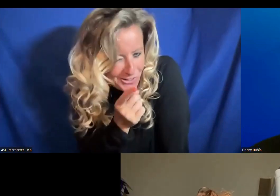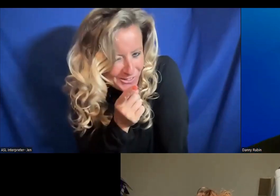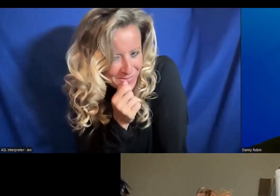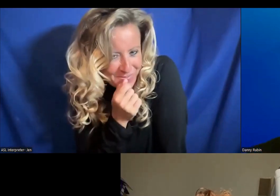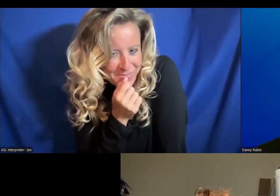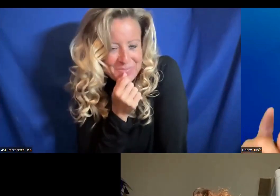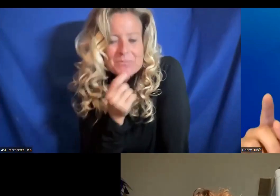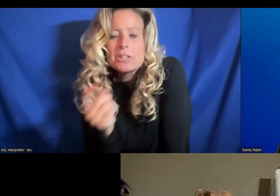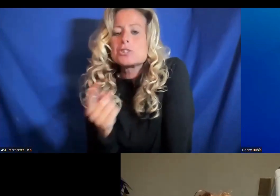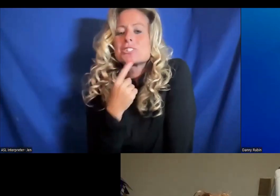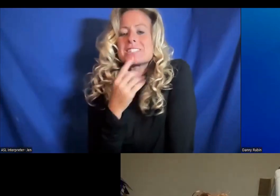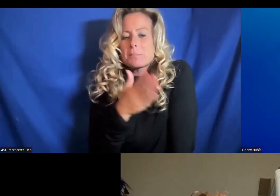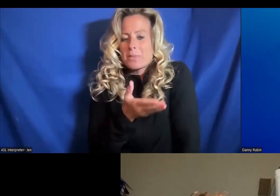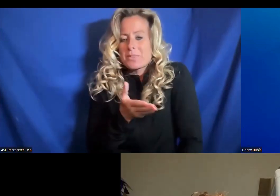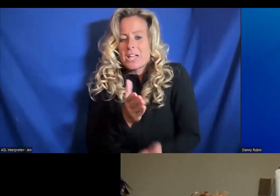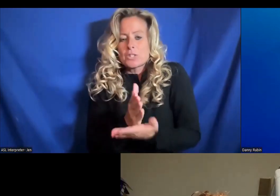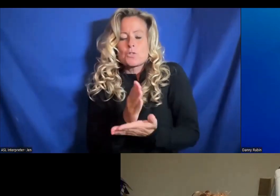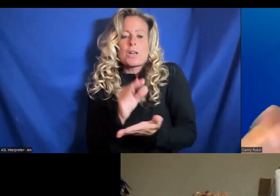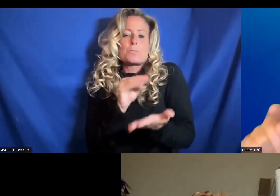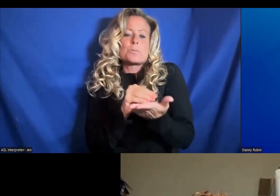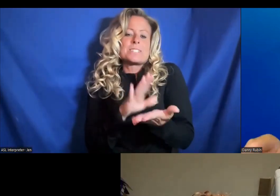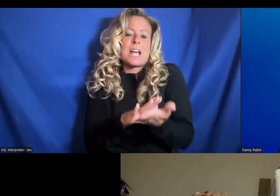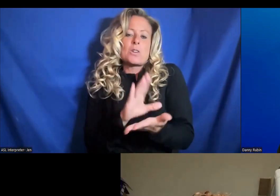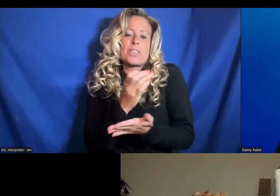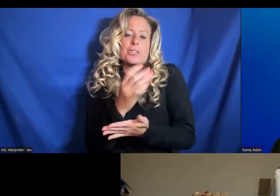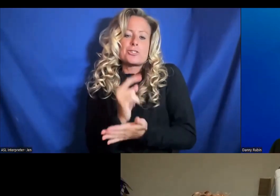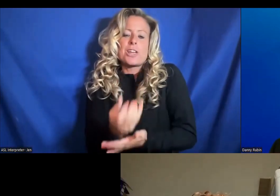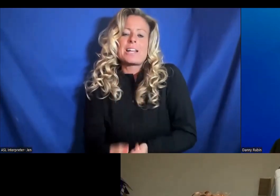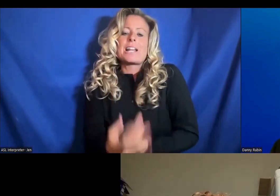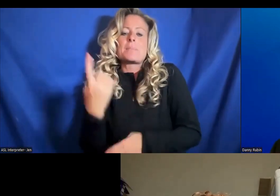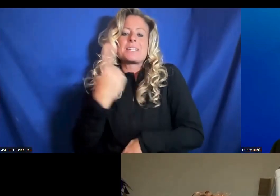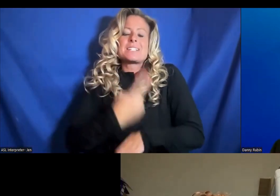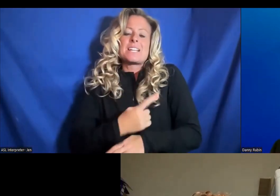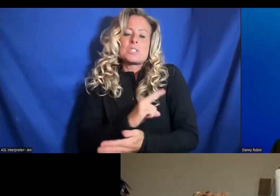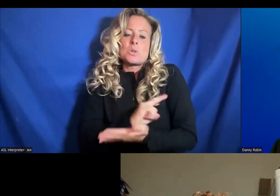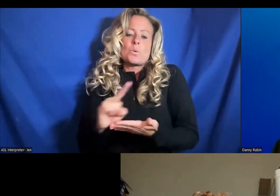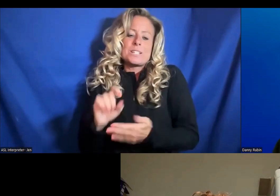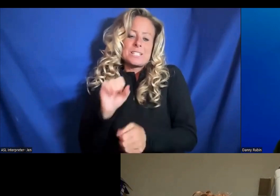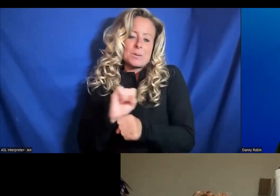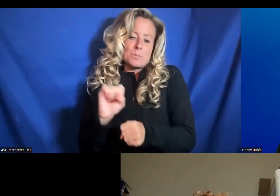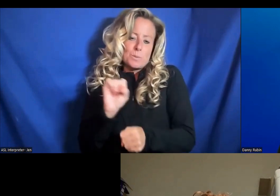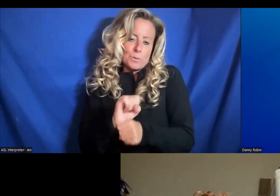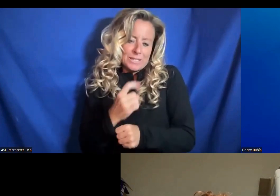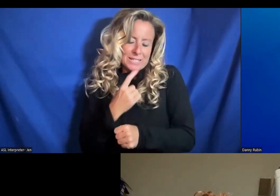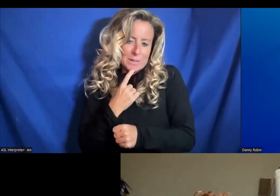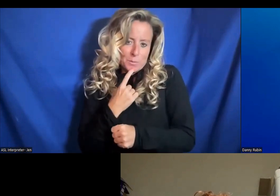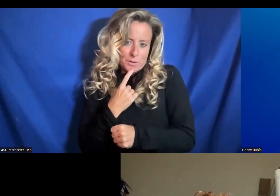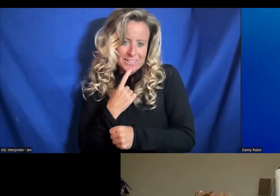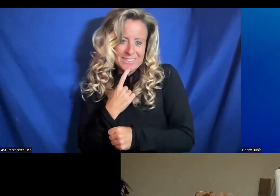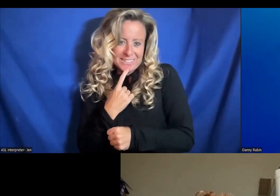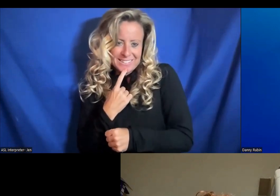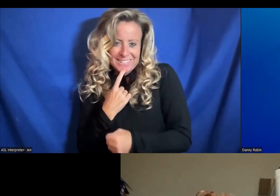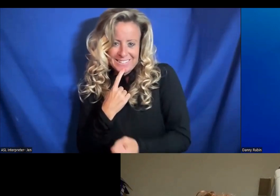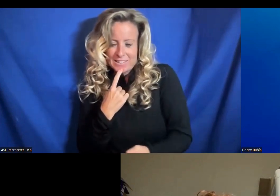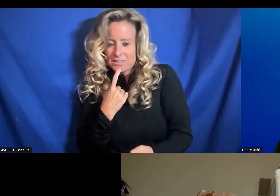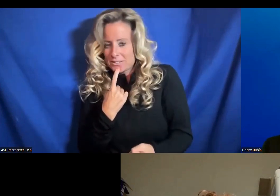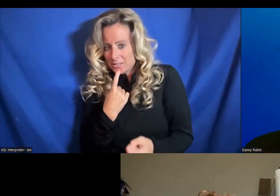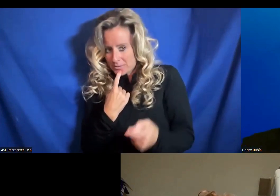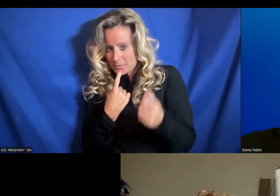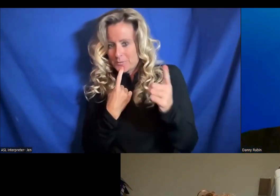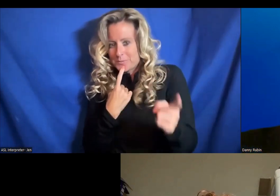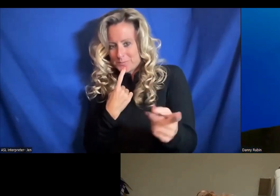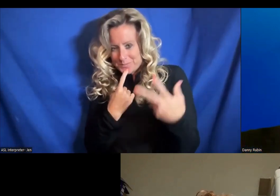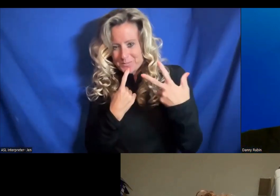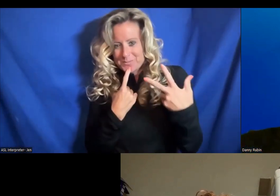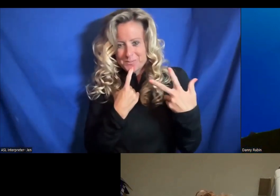she said it. That's okay. But I want you to write it in the chat for me. How many days a week do her employees work? Someone asked the question, so I'm getting it answered for you. There you